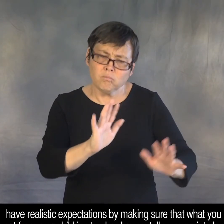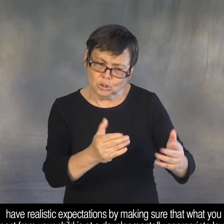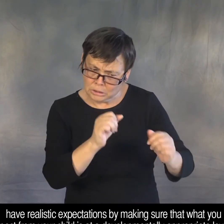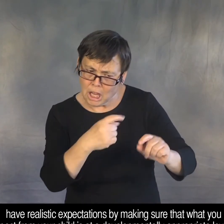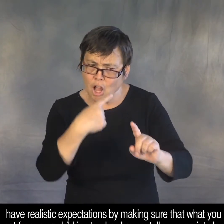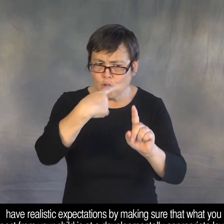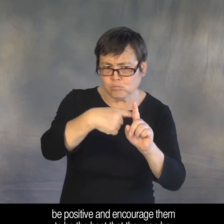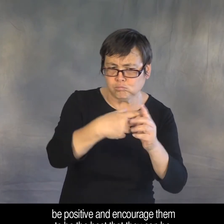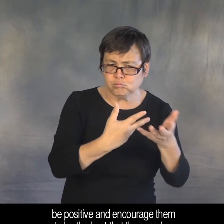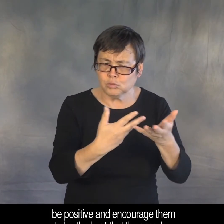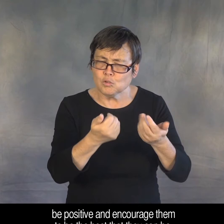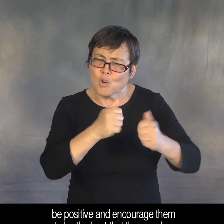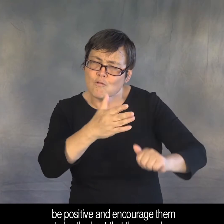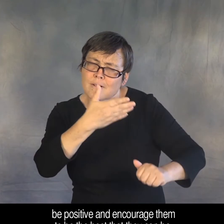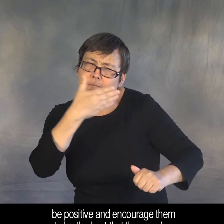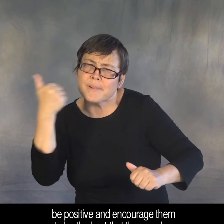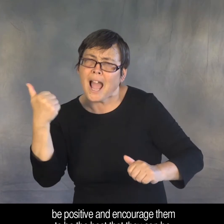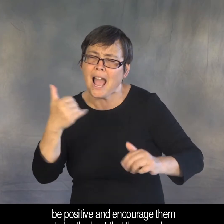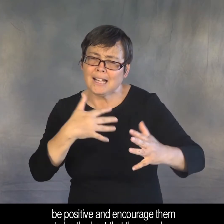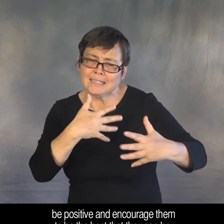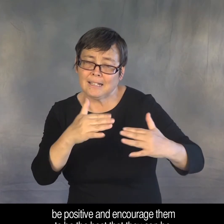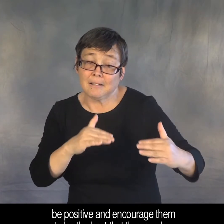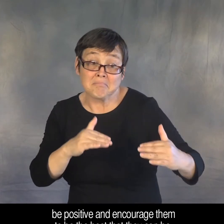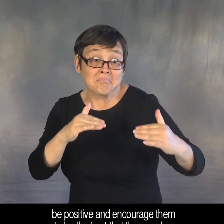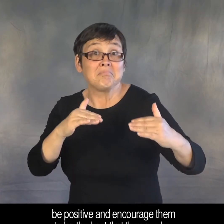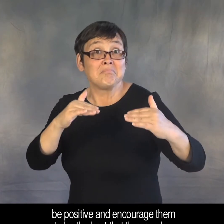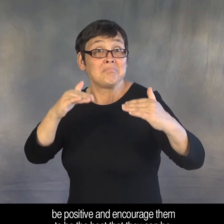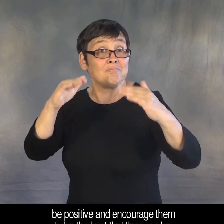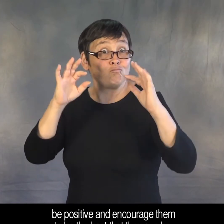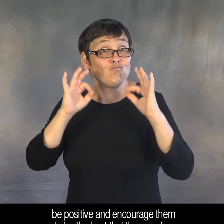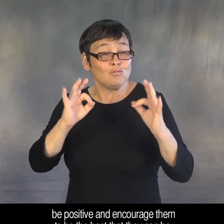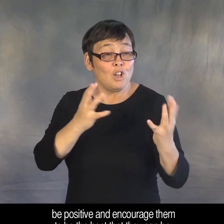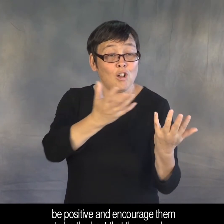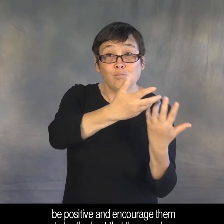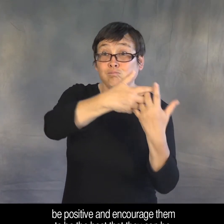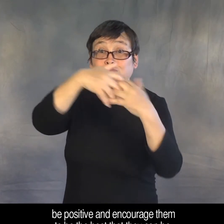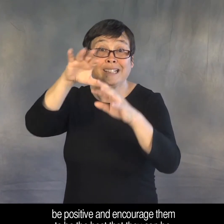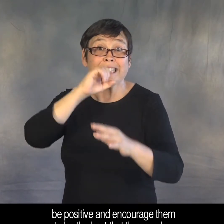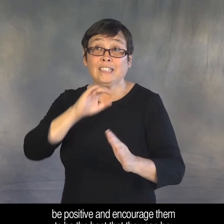level. Be positive and encourage them to be the best they can be,